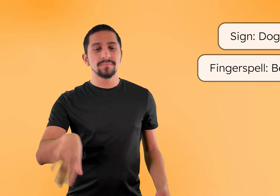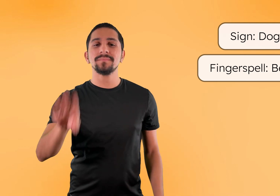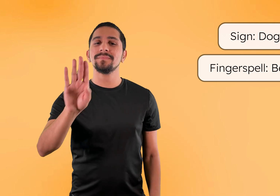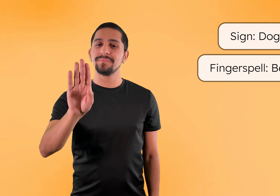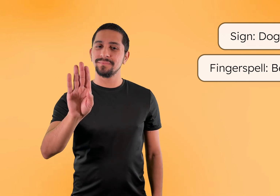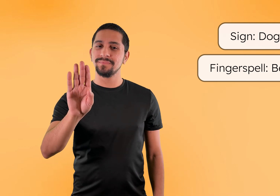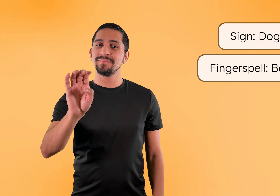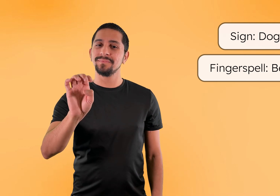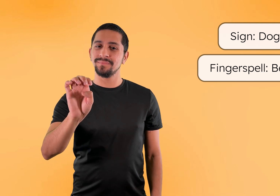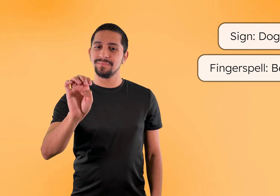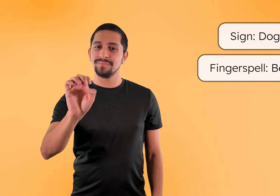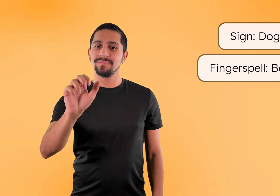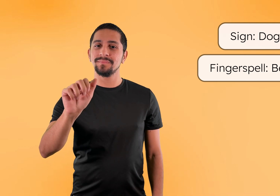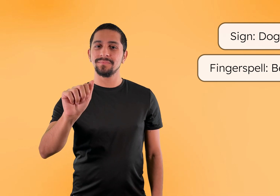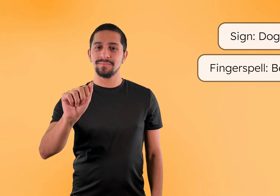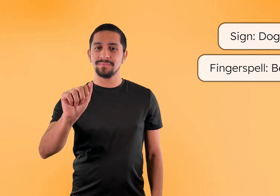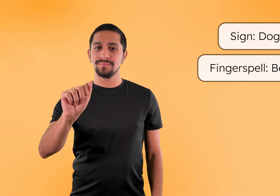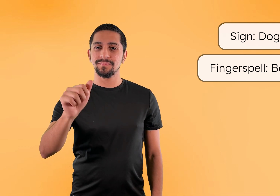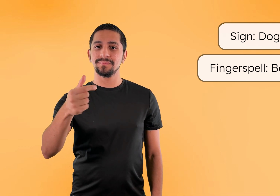fingerspell B-E-A-G-L-E.